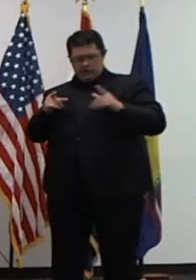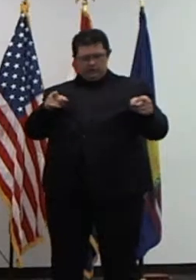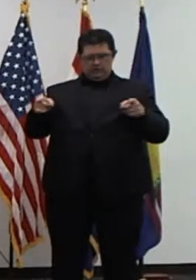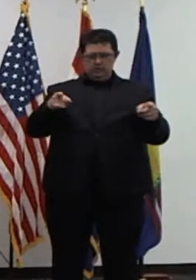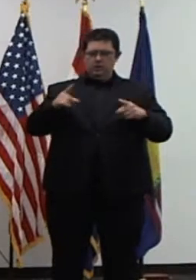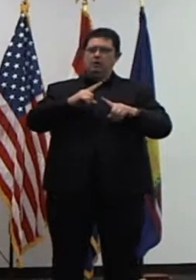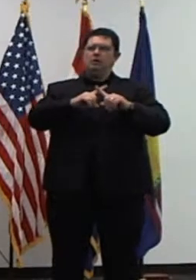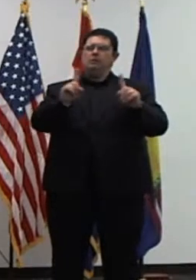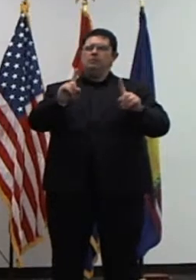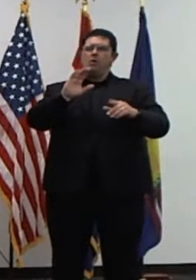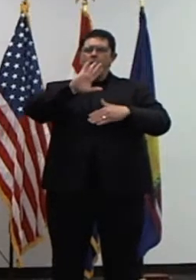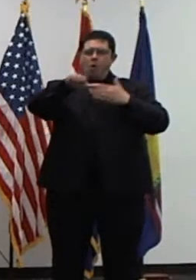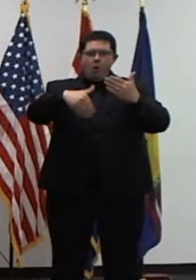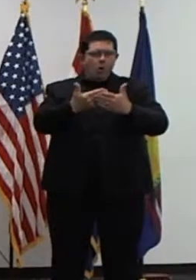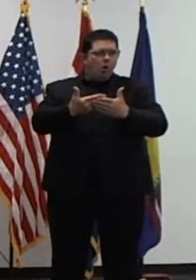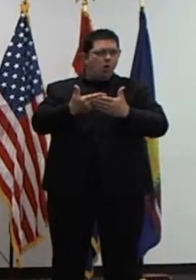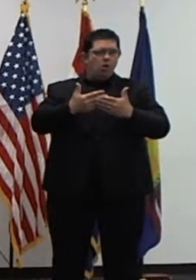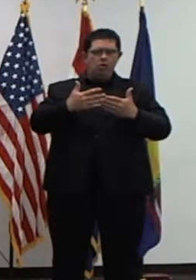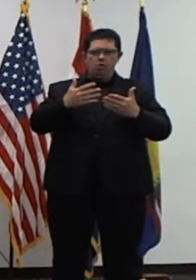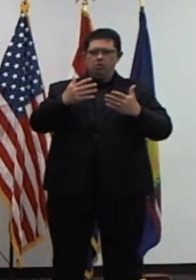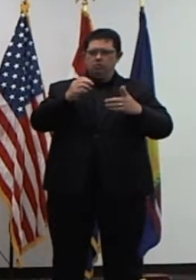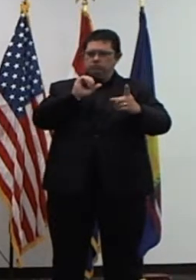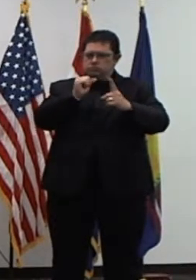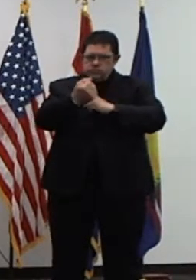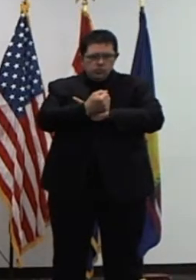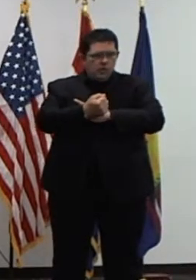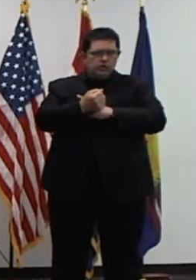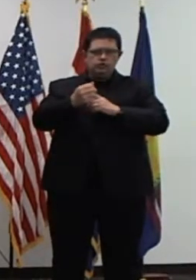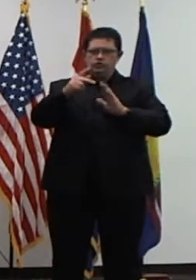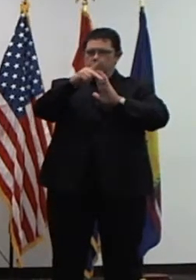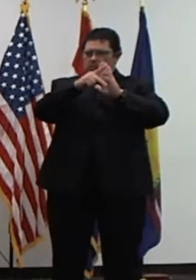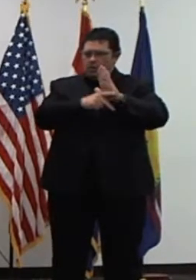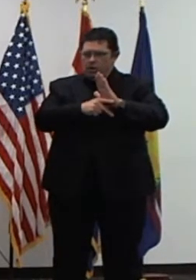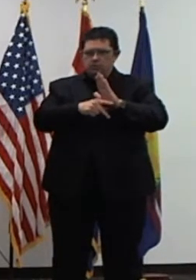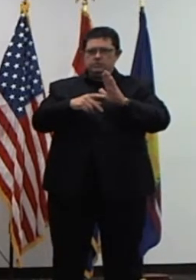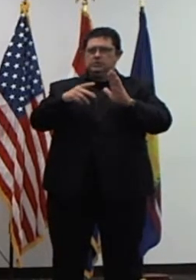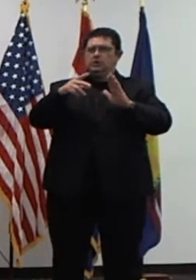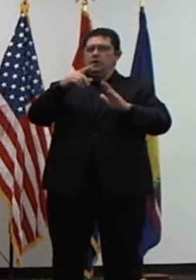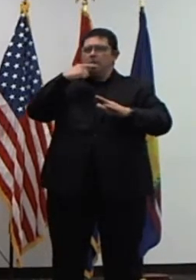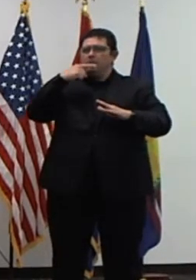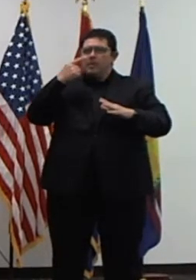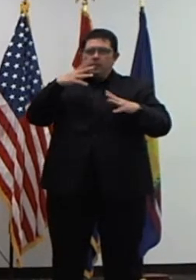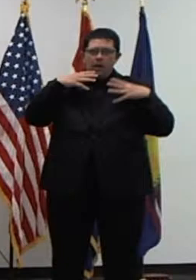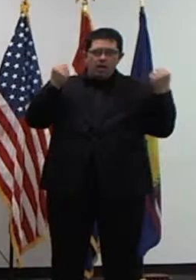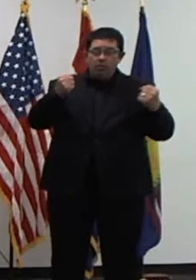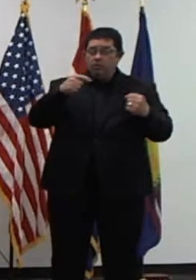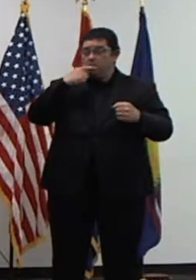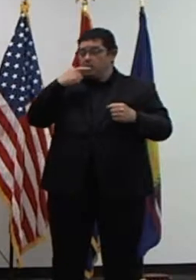in all spaces, all complex policy questions, public health, public housing,